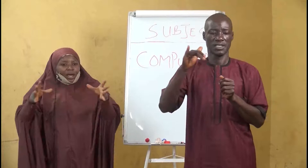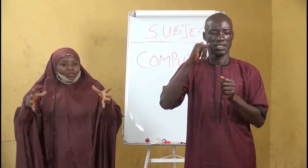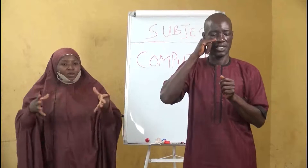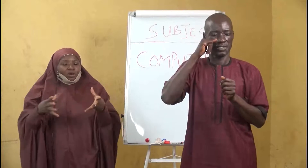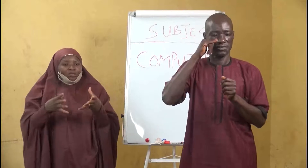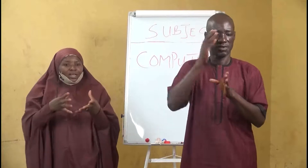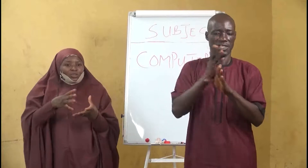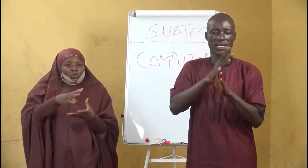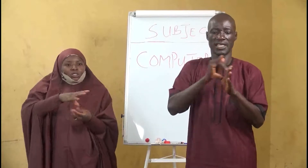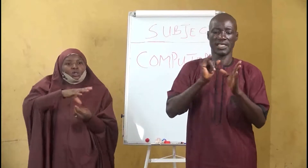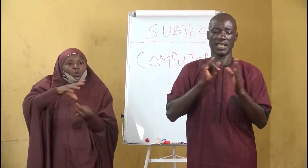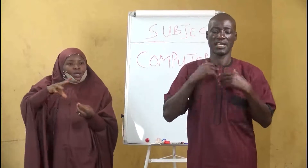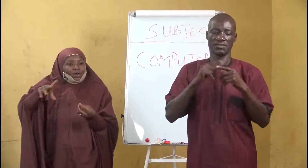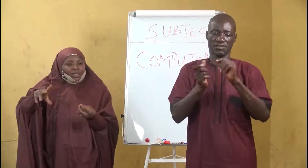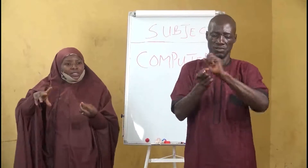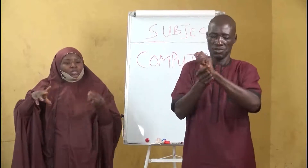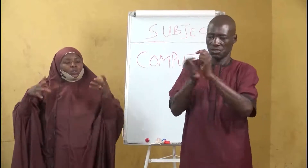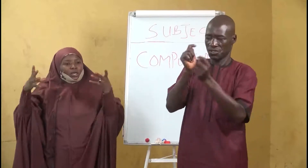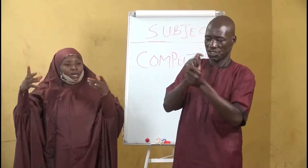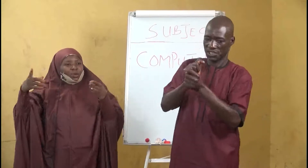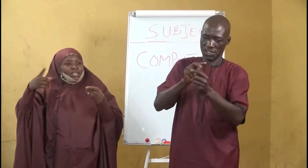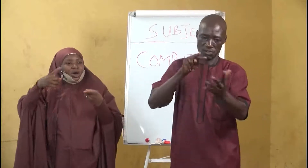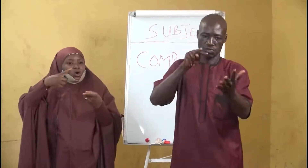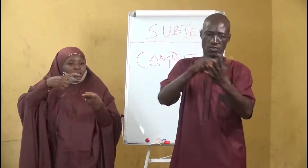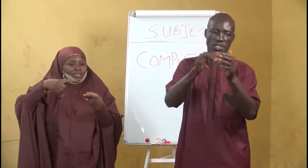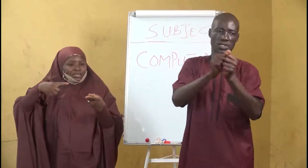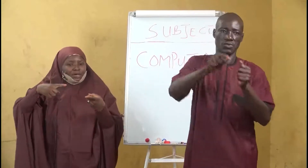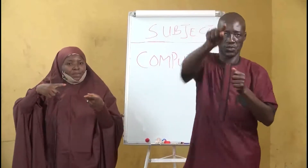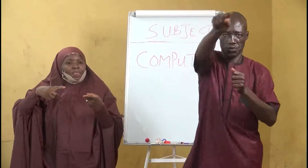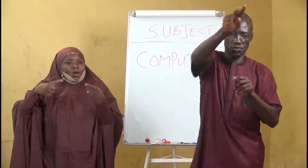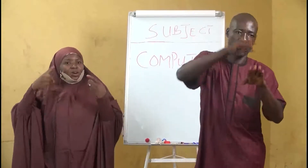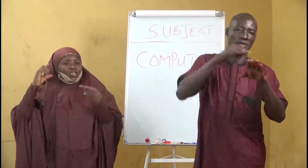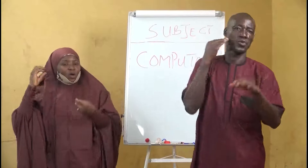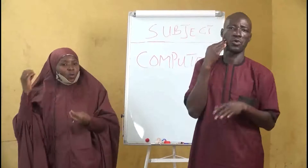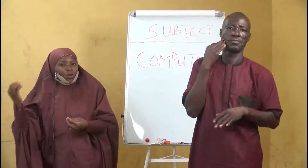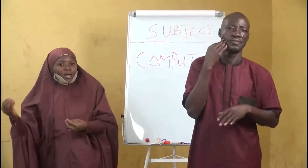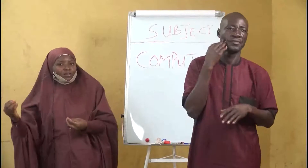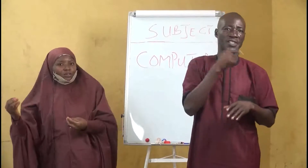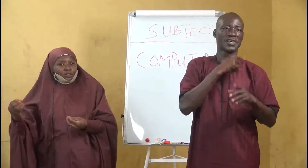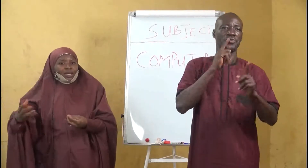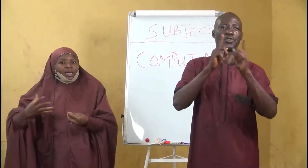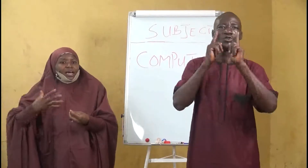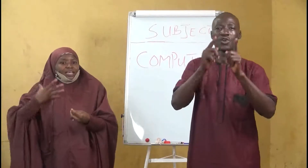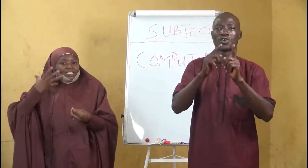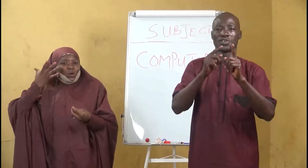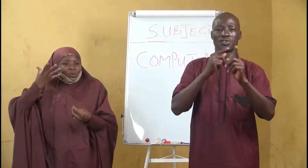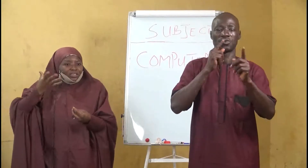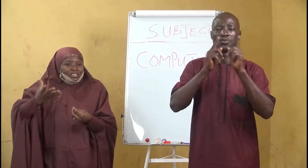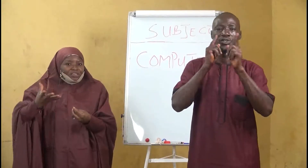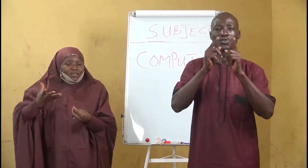have to convert to what? We connect together with their own system or their own mobile phone. And they will be receiving